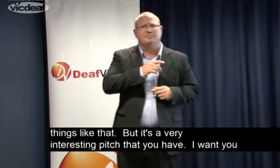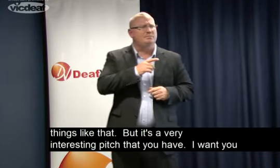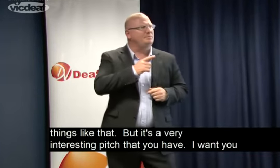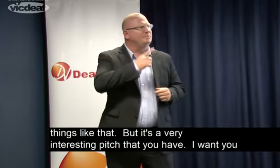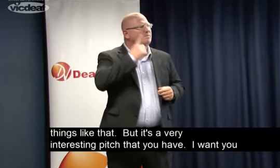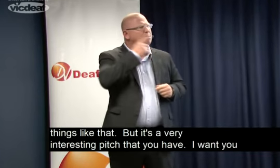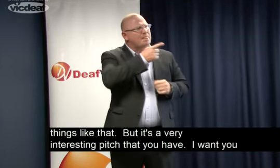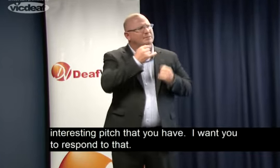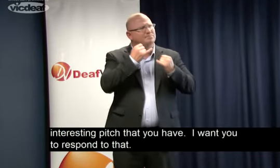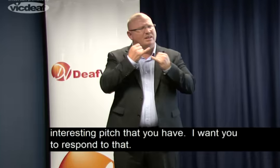Thank you, Eden.